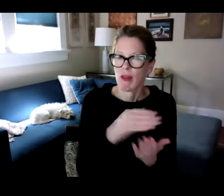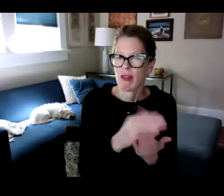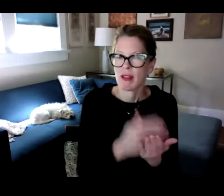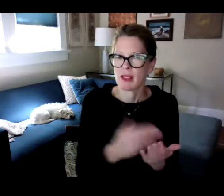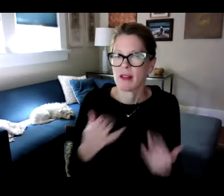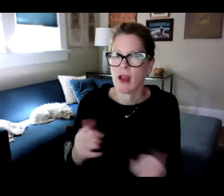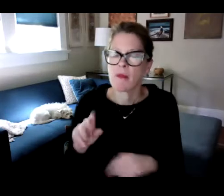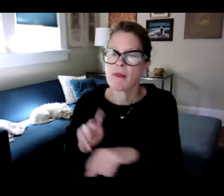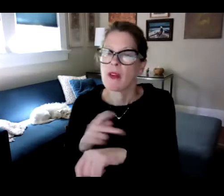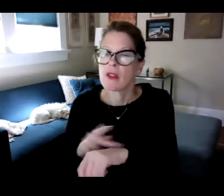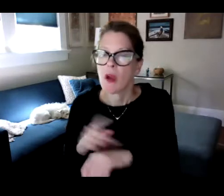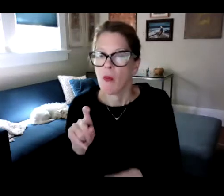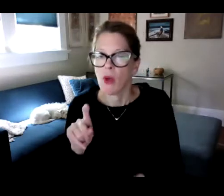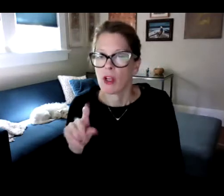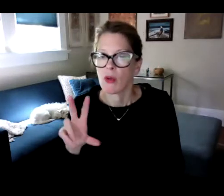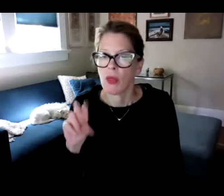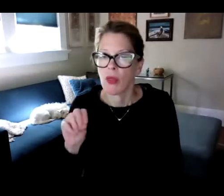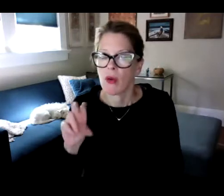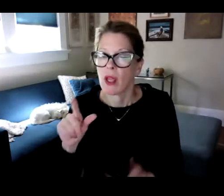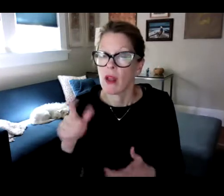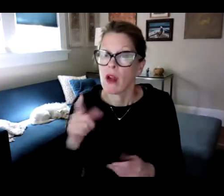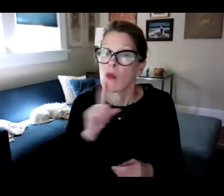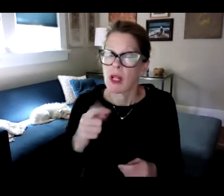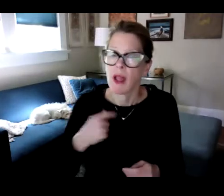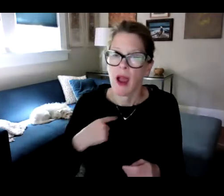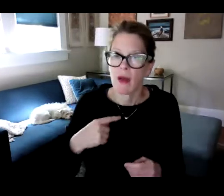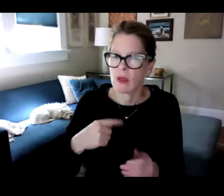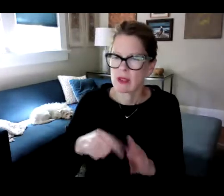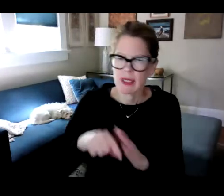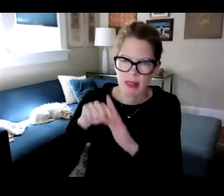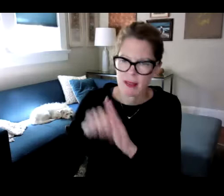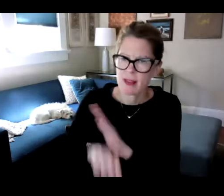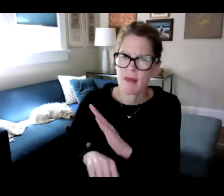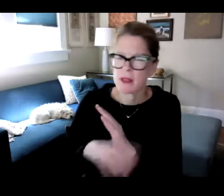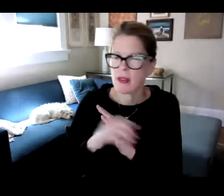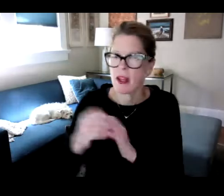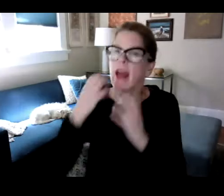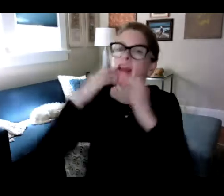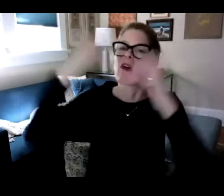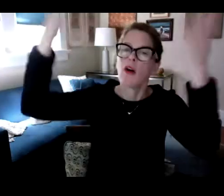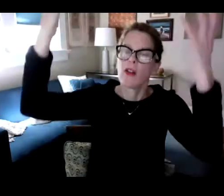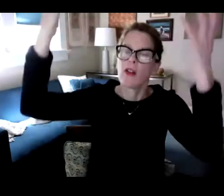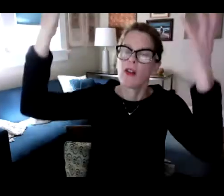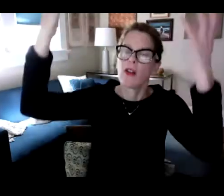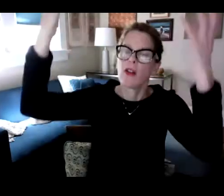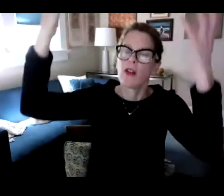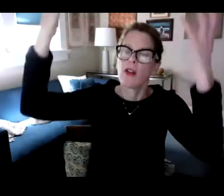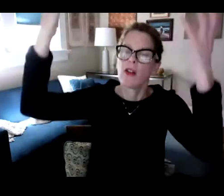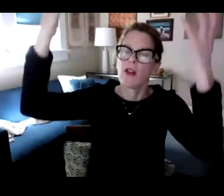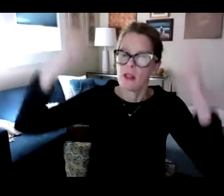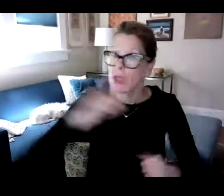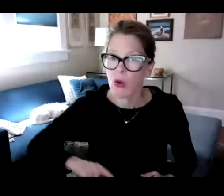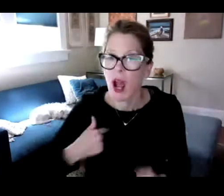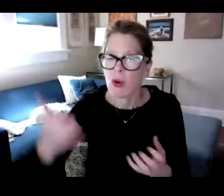Out of the depths have I called to you, O Lord. Lord, hear my voice. Let your ears consider well the voice of